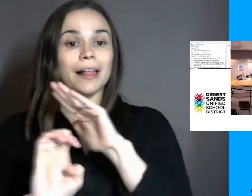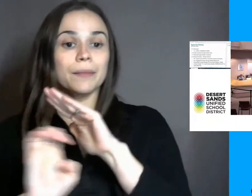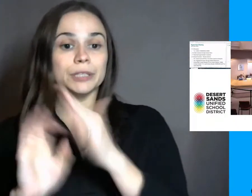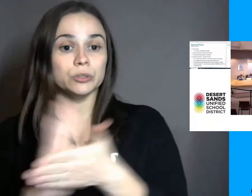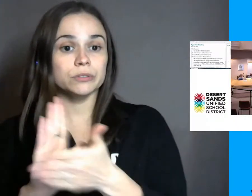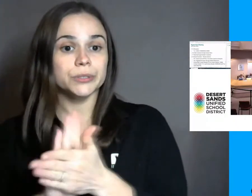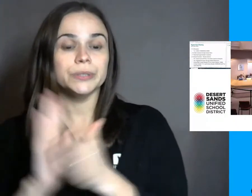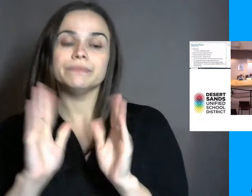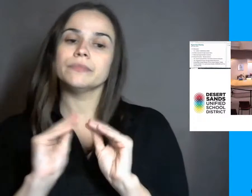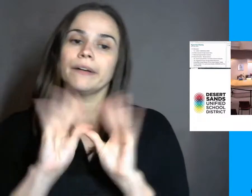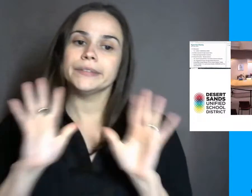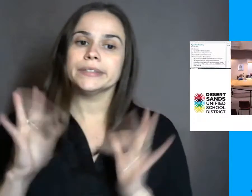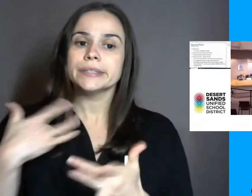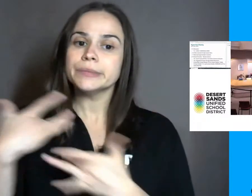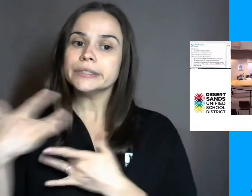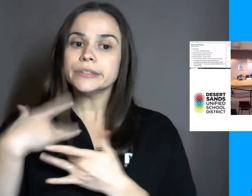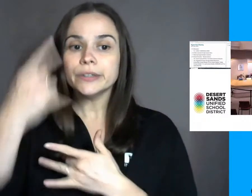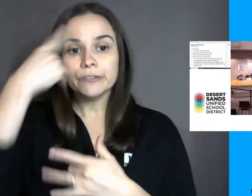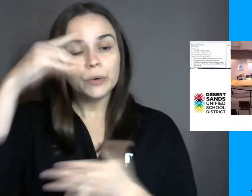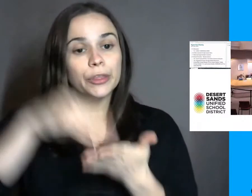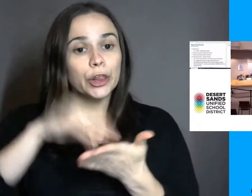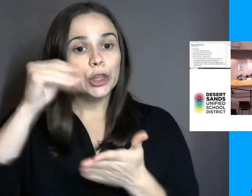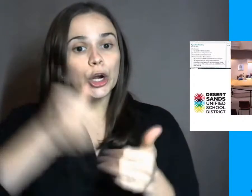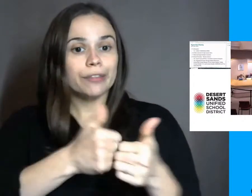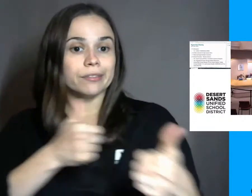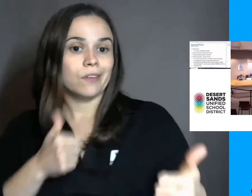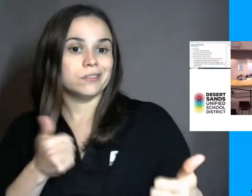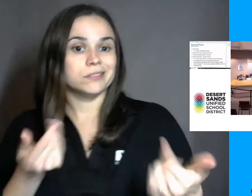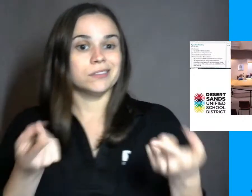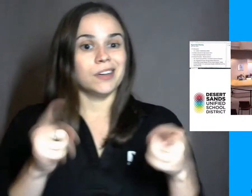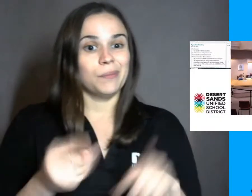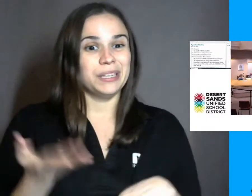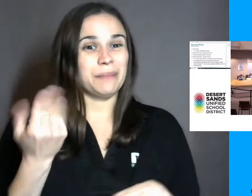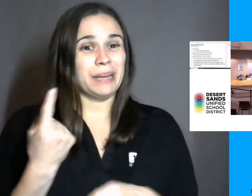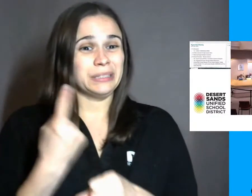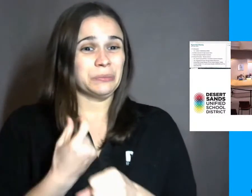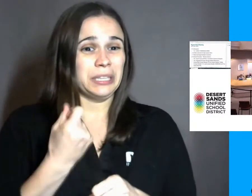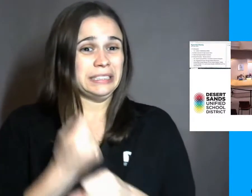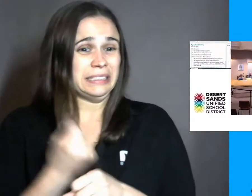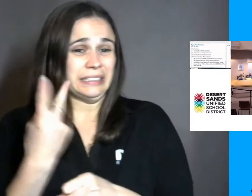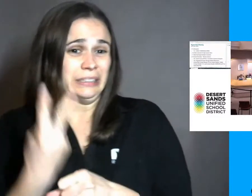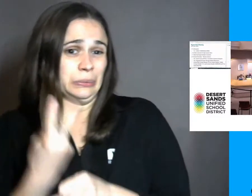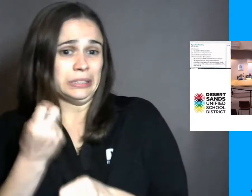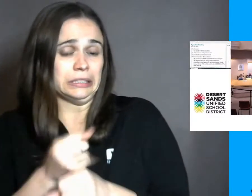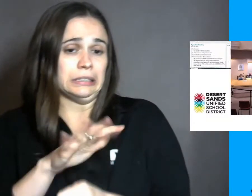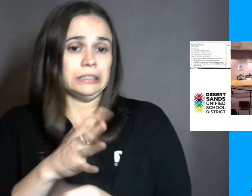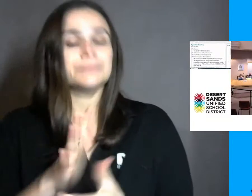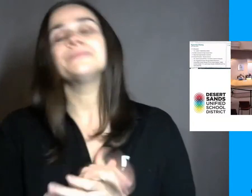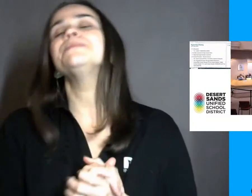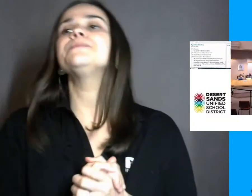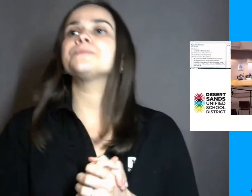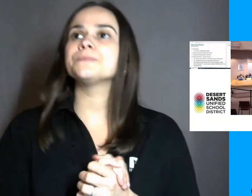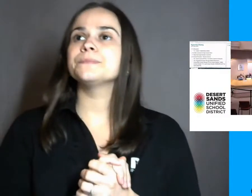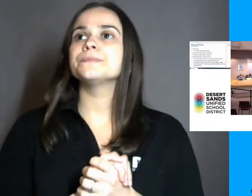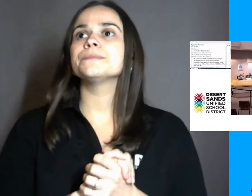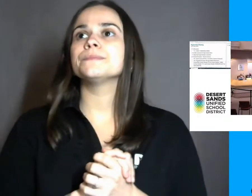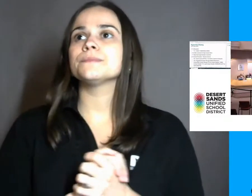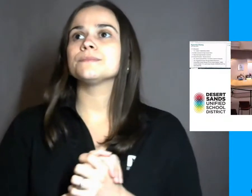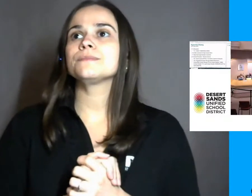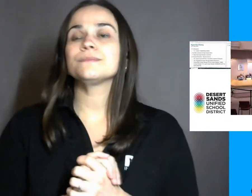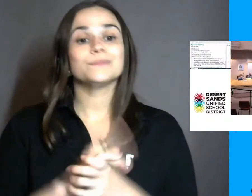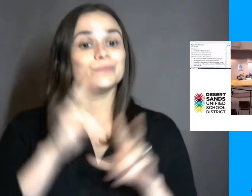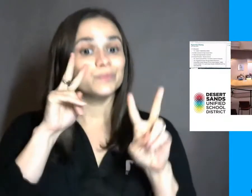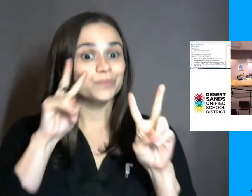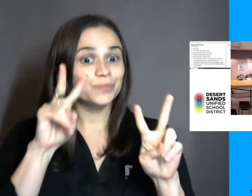learning loss that's happened during the past year and a half, 2 years. I am looking forward to the 28th